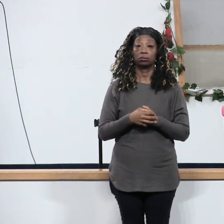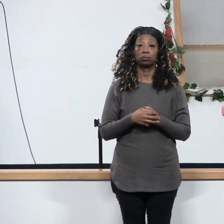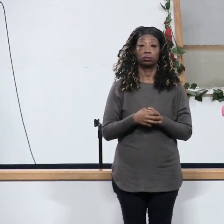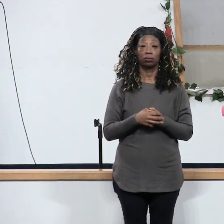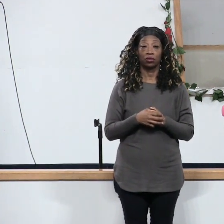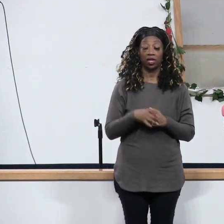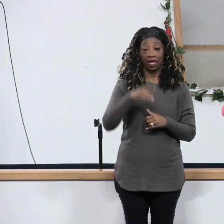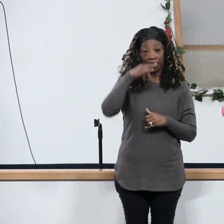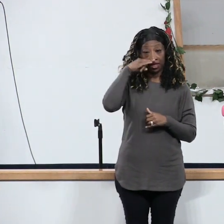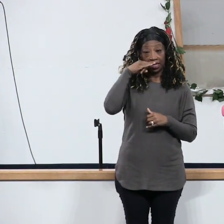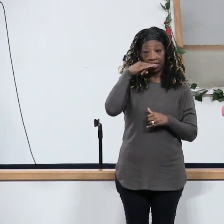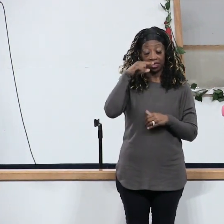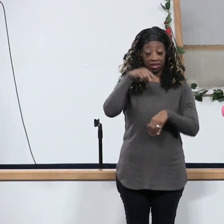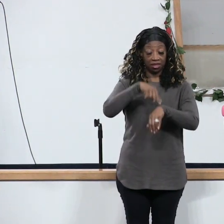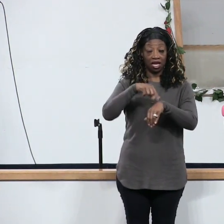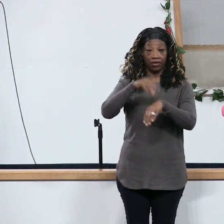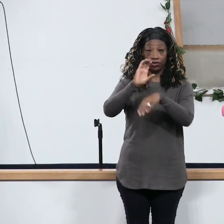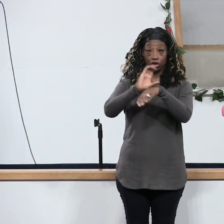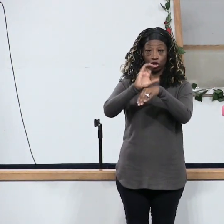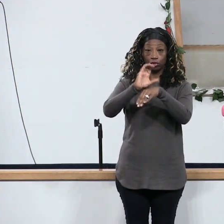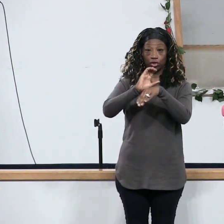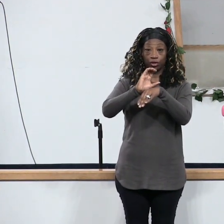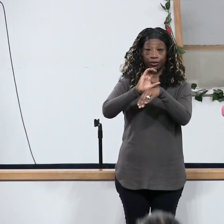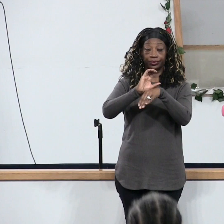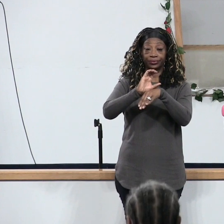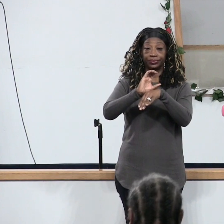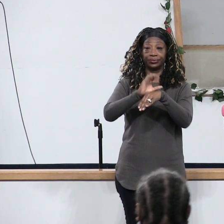the kids are dismissed. All right.